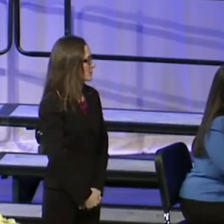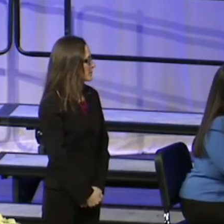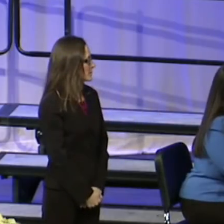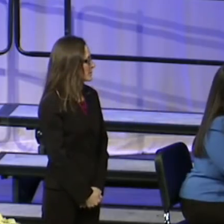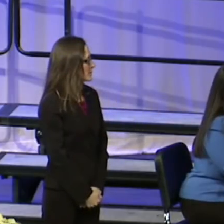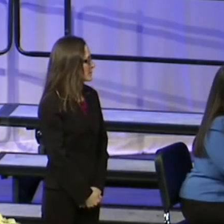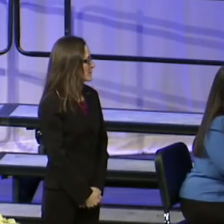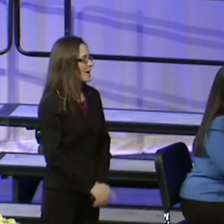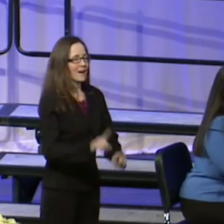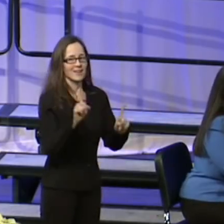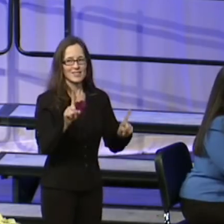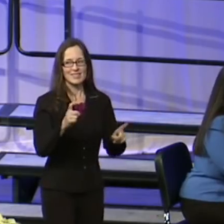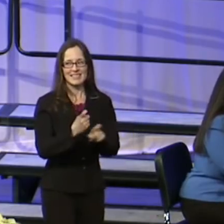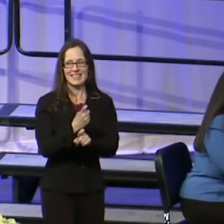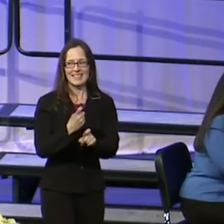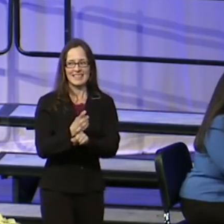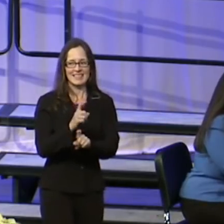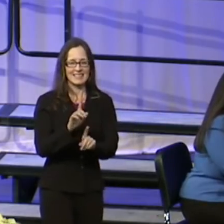Just kidding.